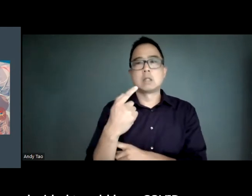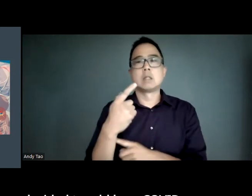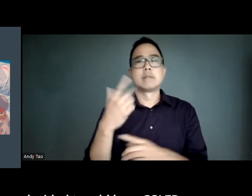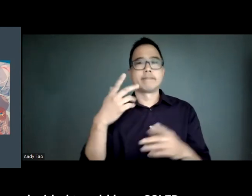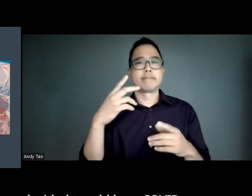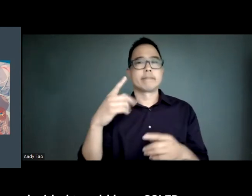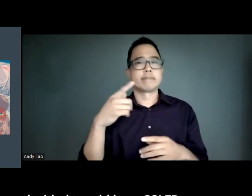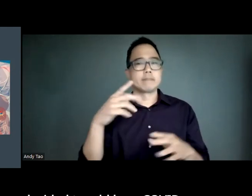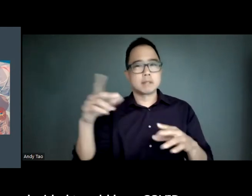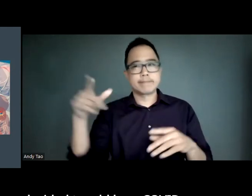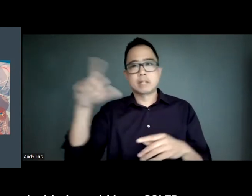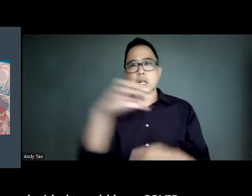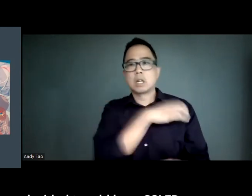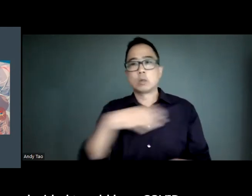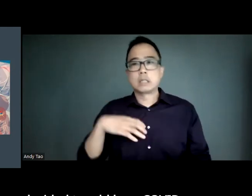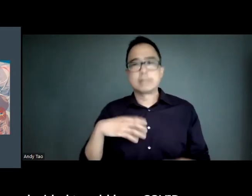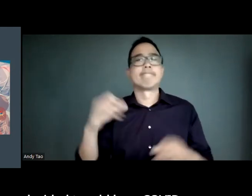Last July of